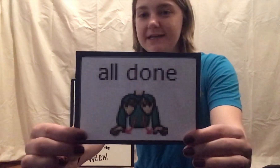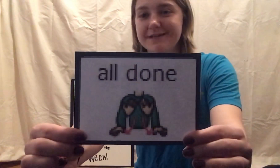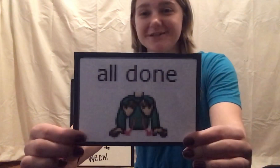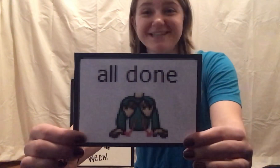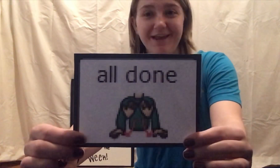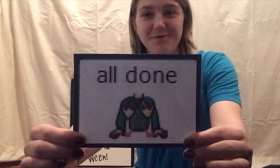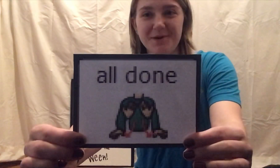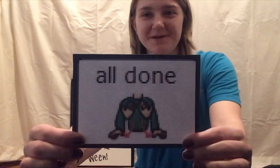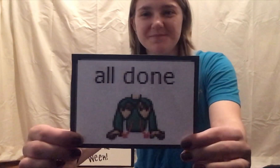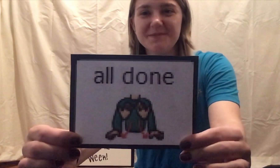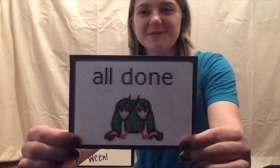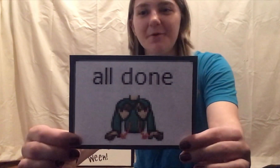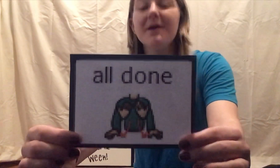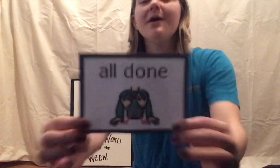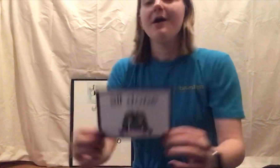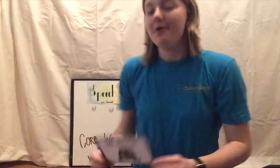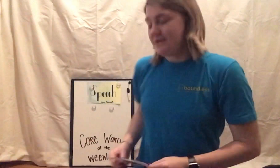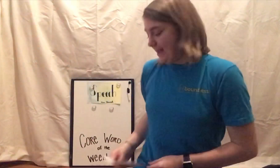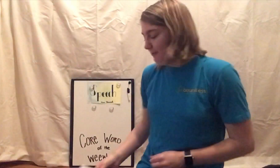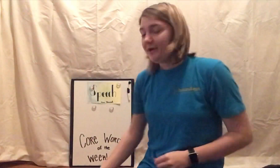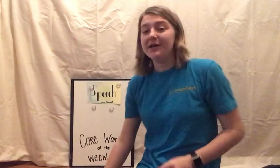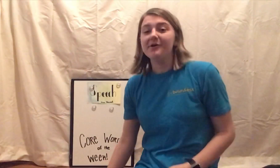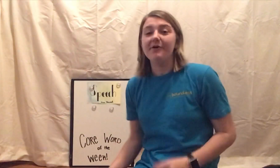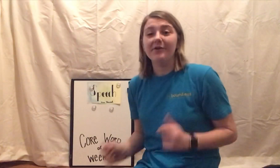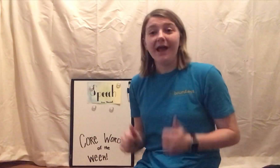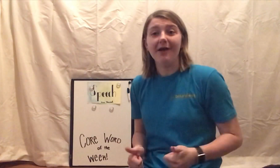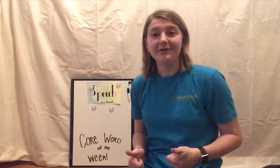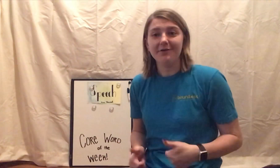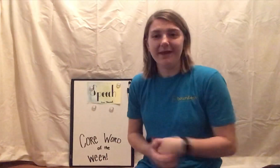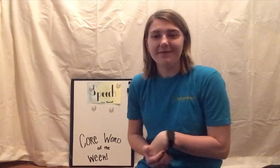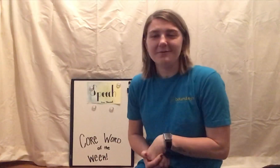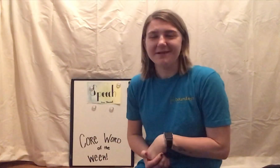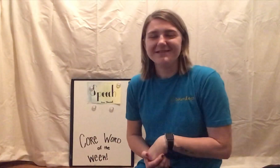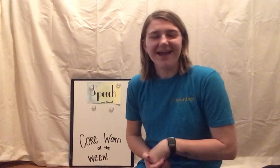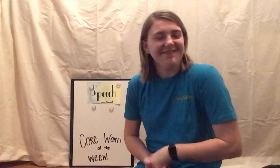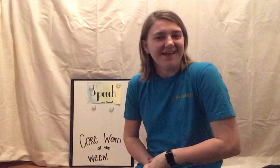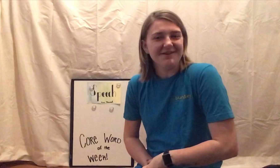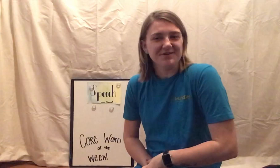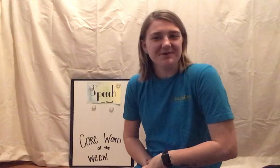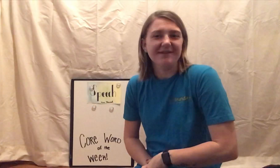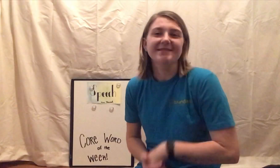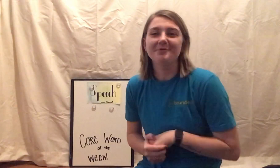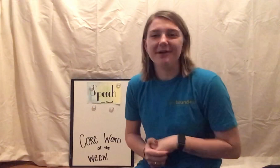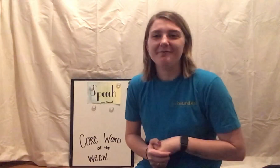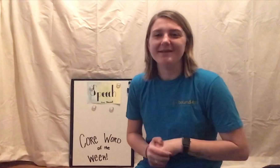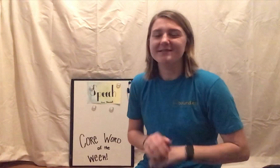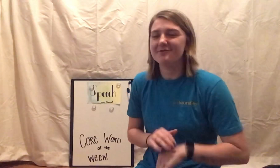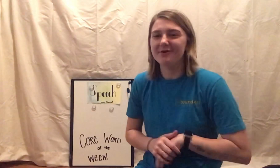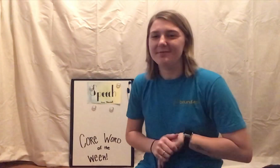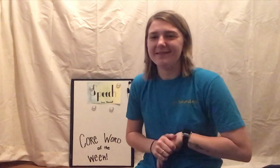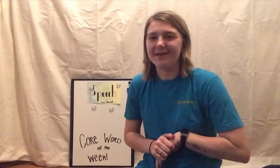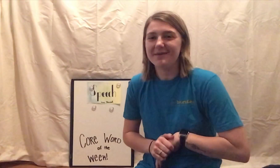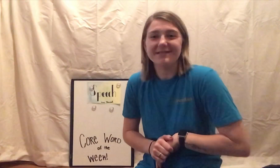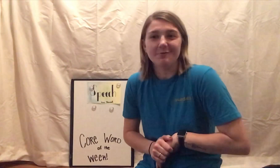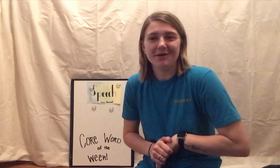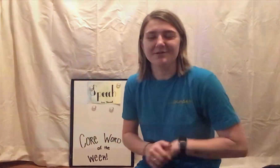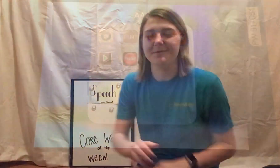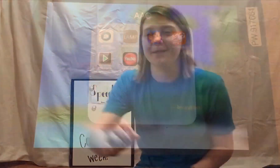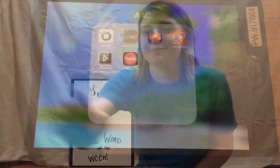our second word. So, now we're going to go over how to locate the words, and then I'll show you guys some great ways to incorporate them into what you're doing. Okay, so